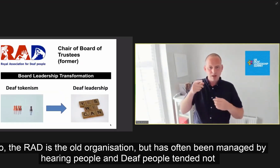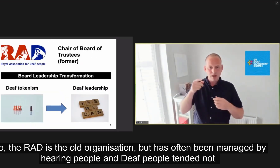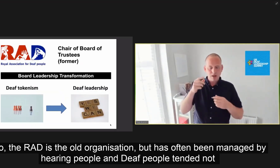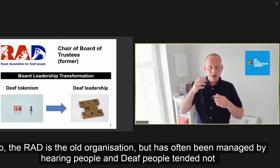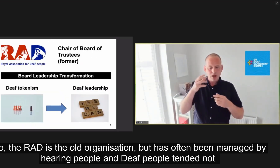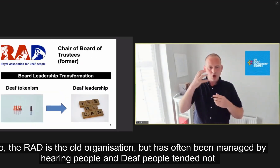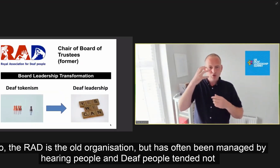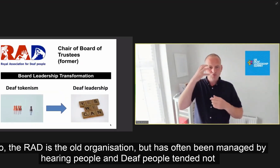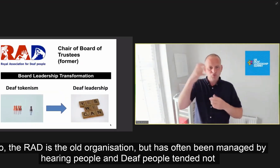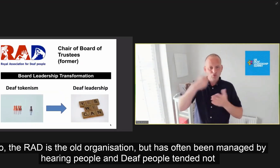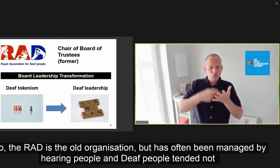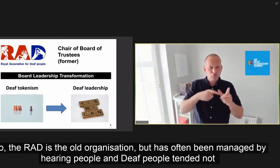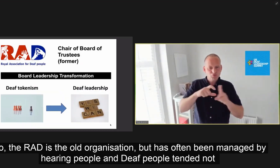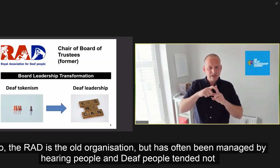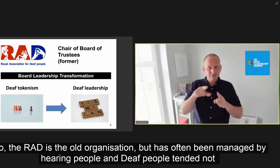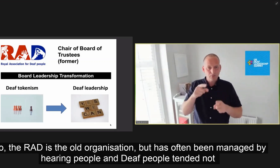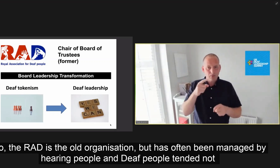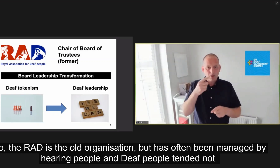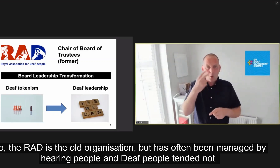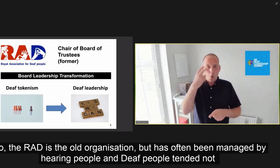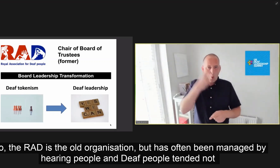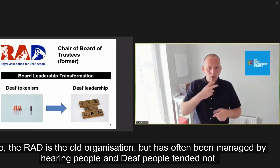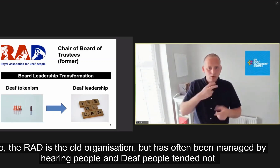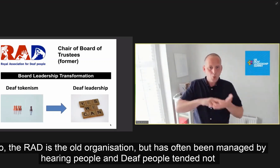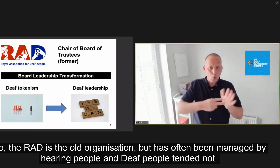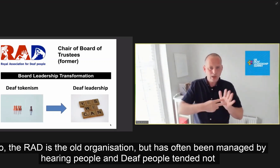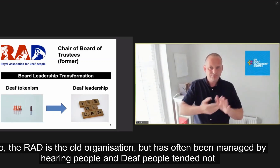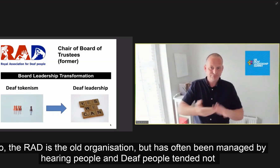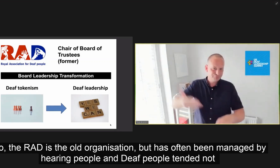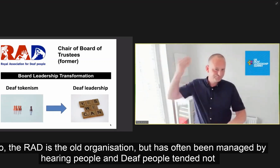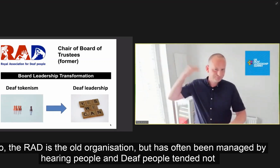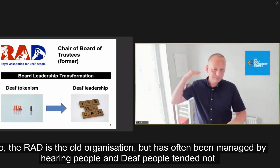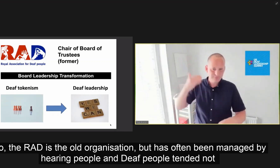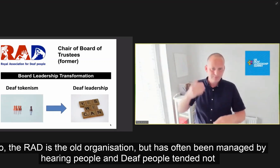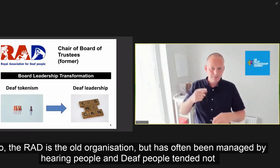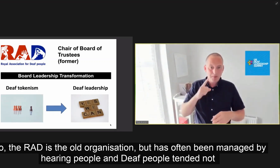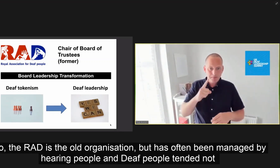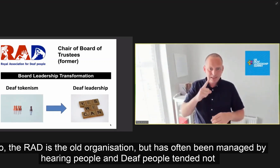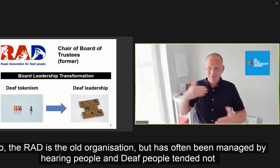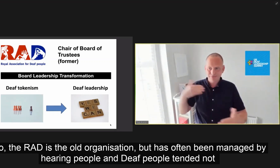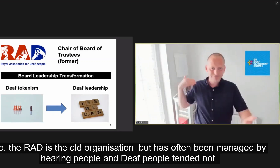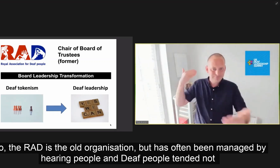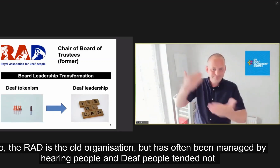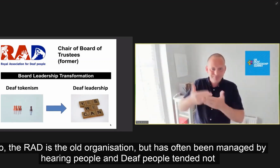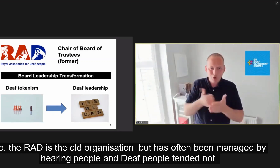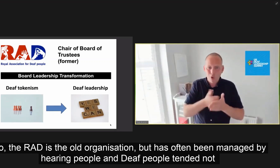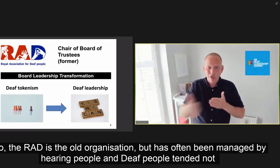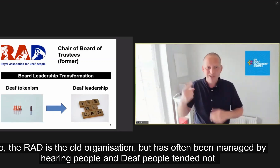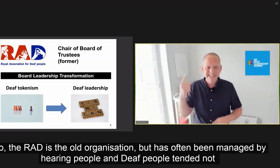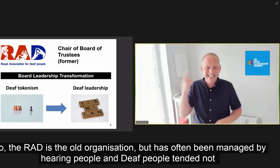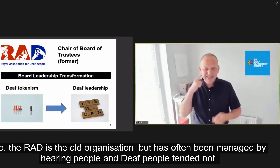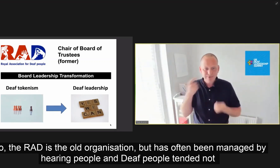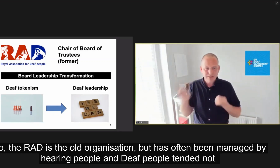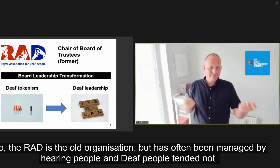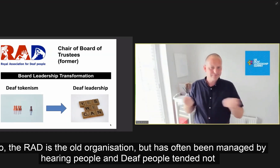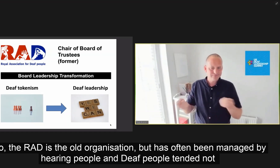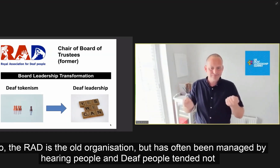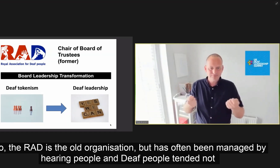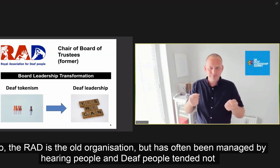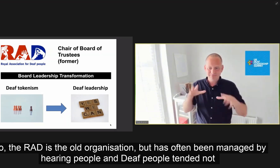how that was on the board of RAD. So RAD is the oldest deaf organisation, but